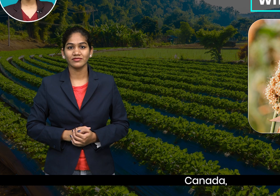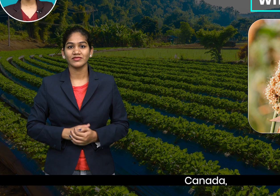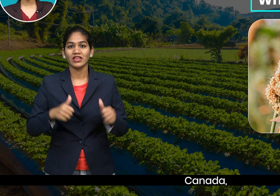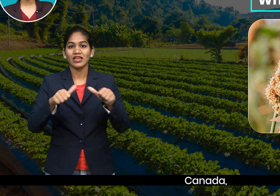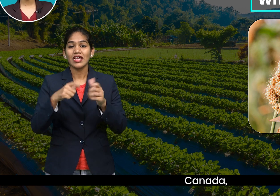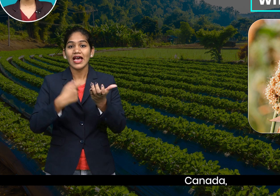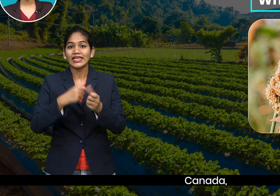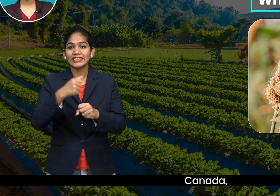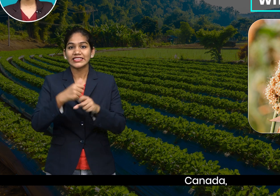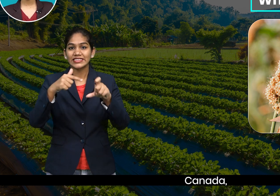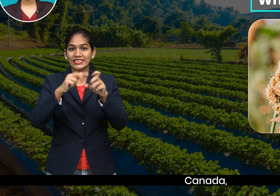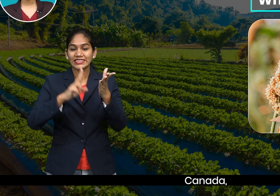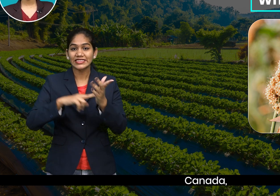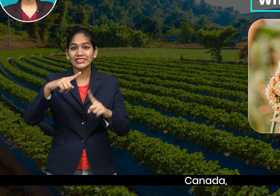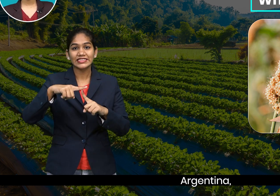Argentina,